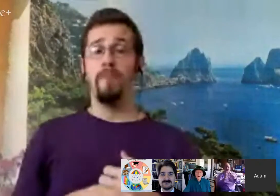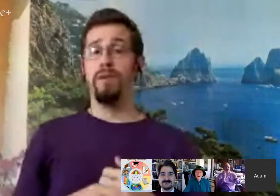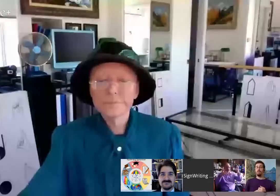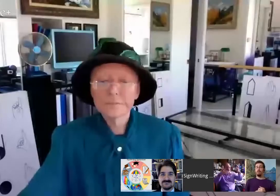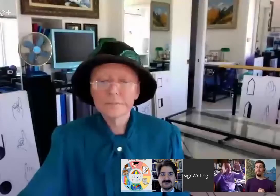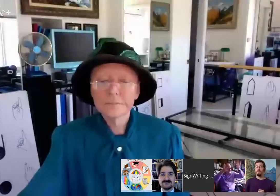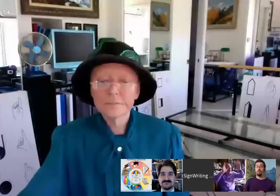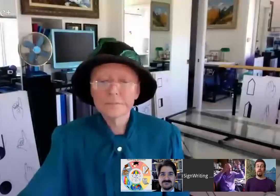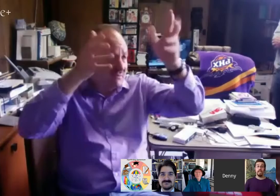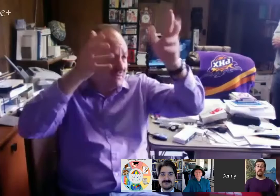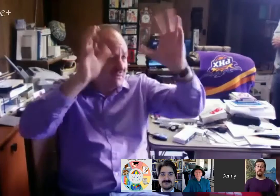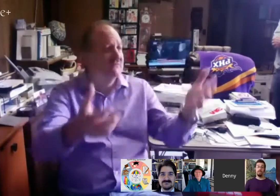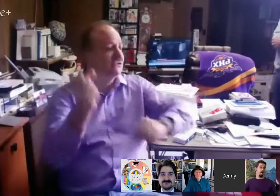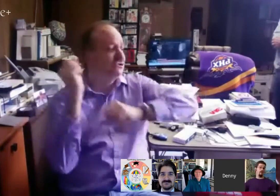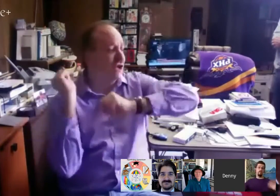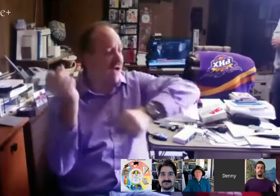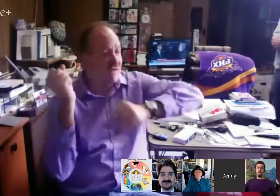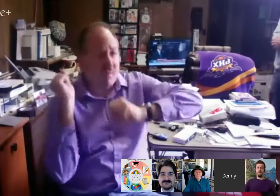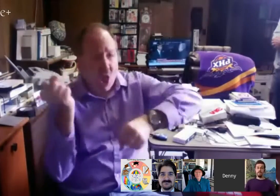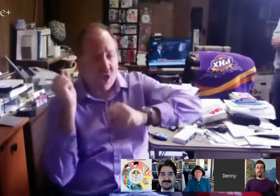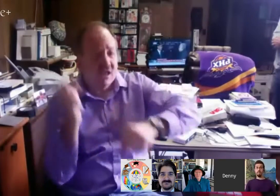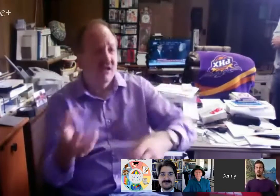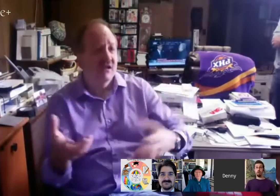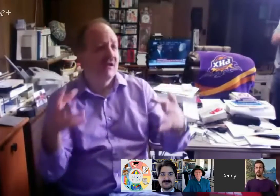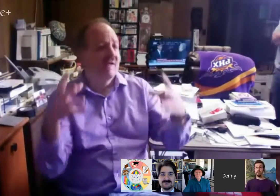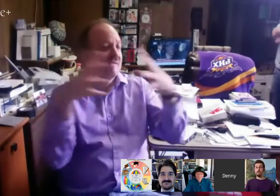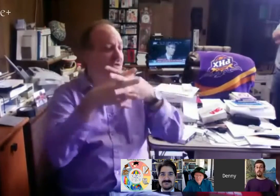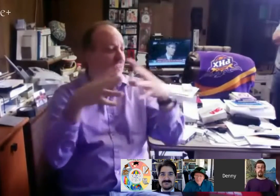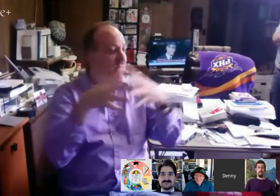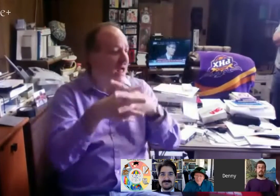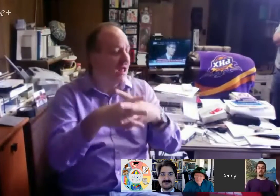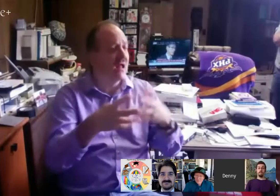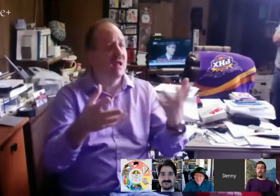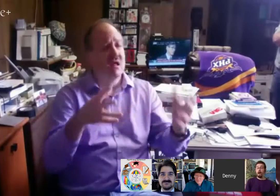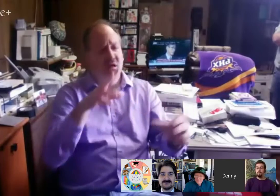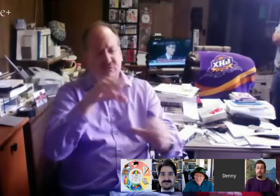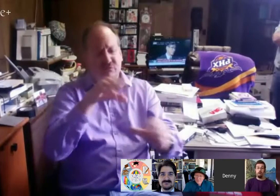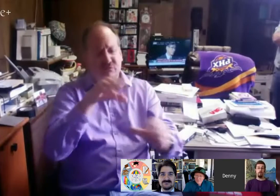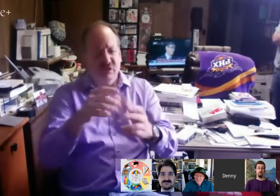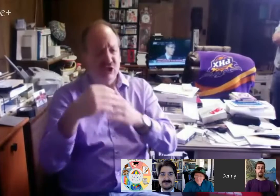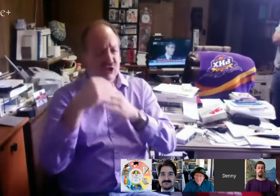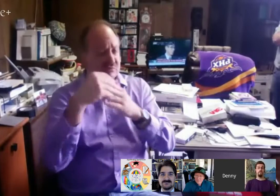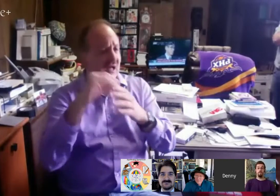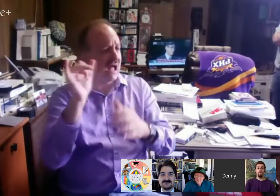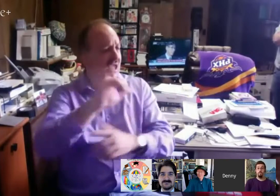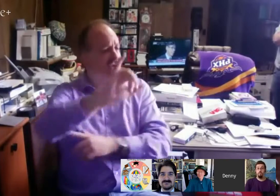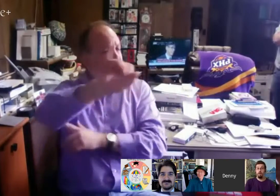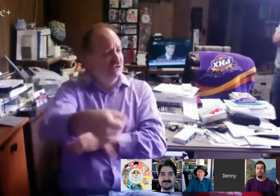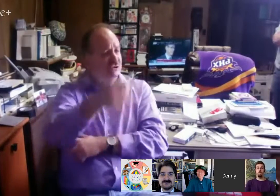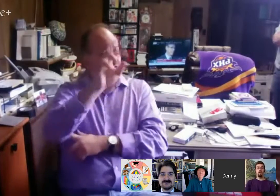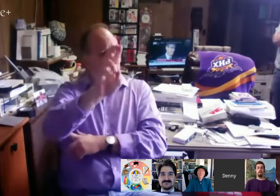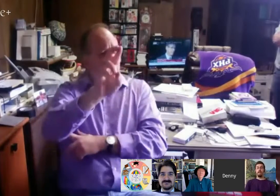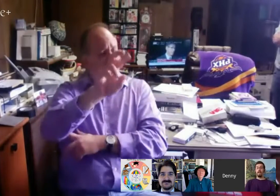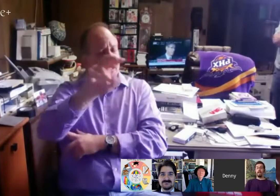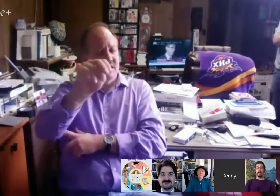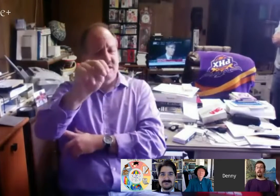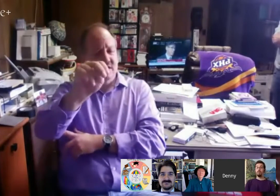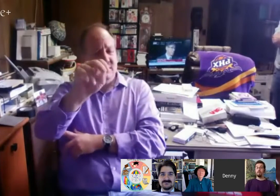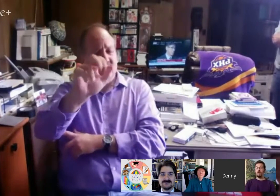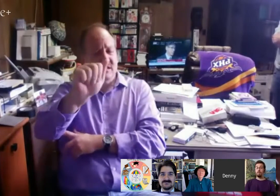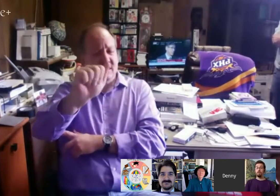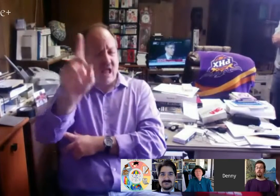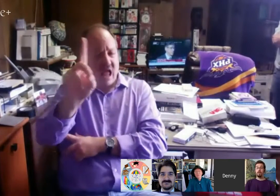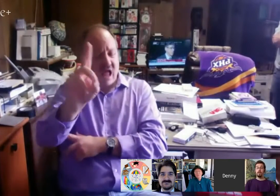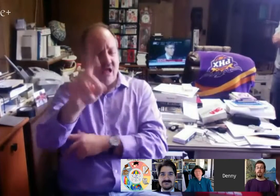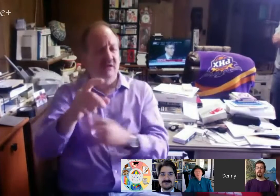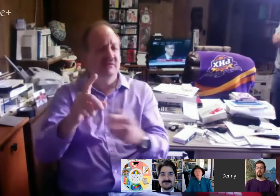and be a part of school activities. I was involved in sports, in softball, football. I